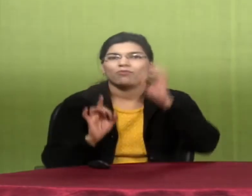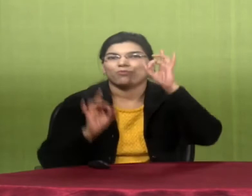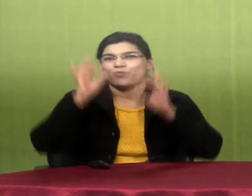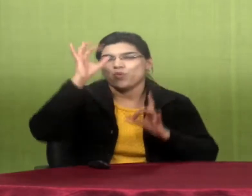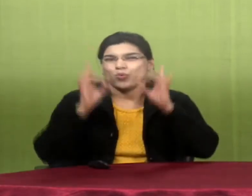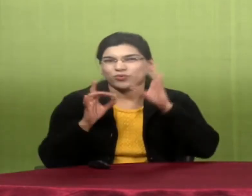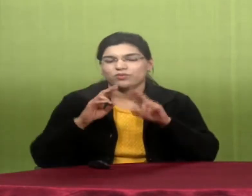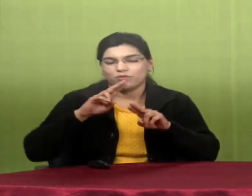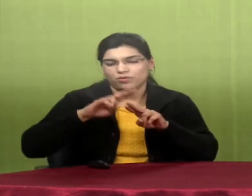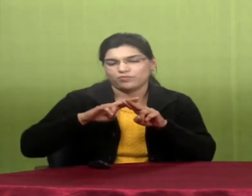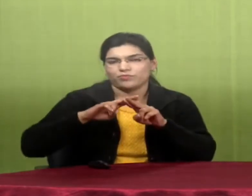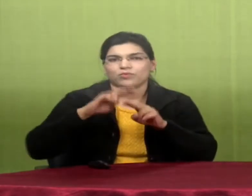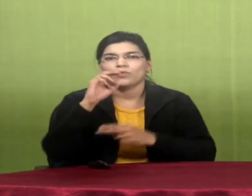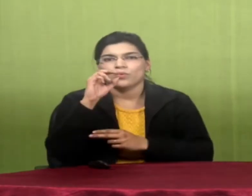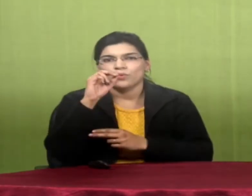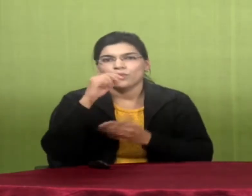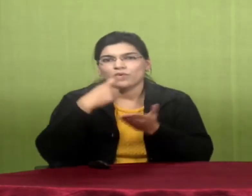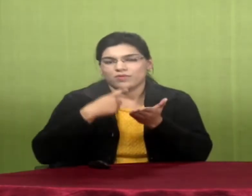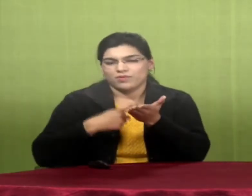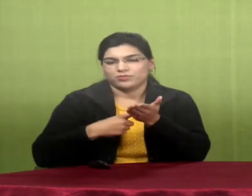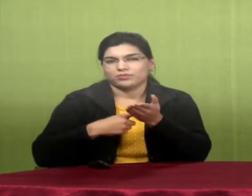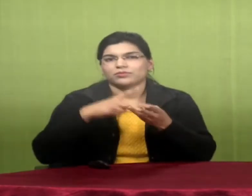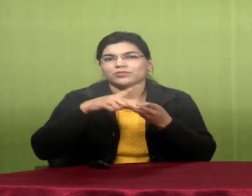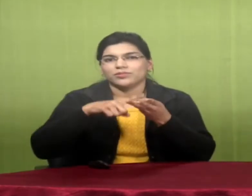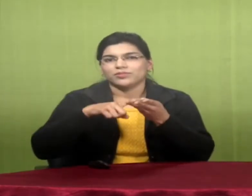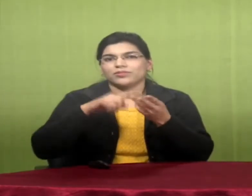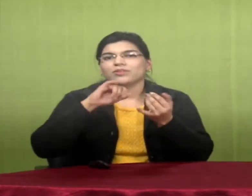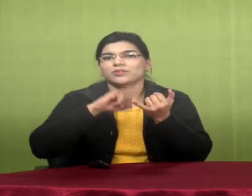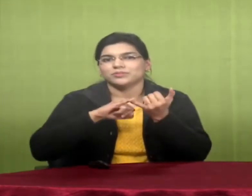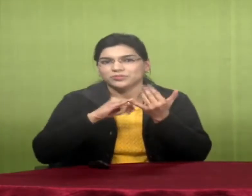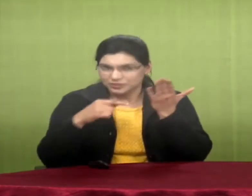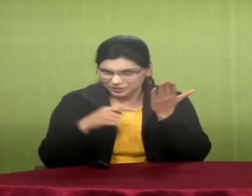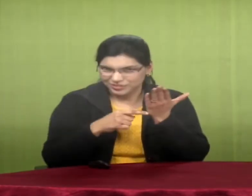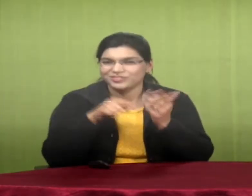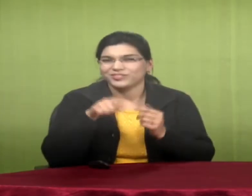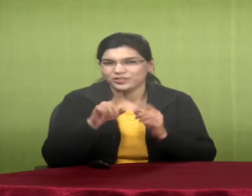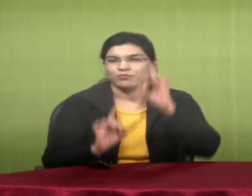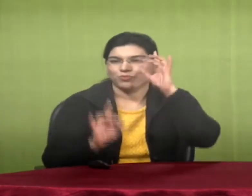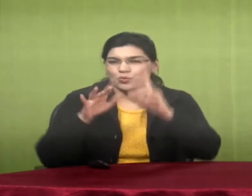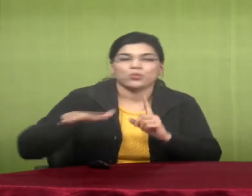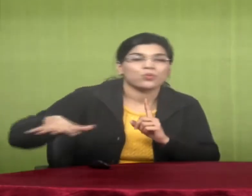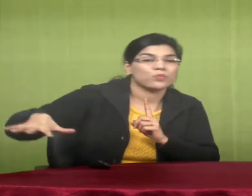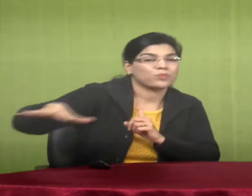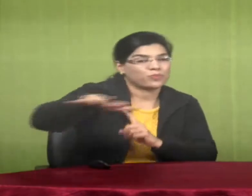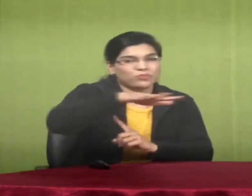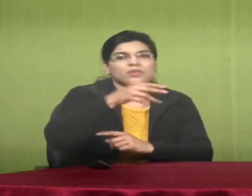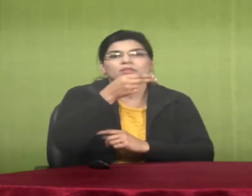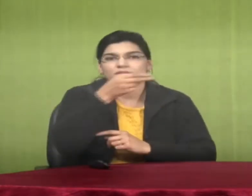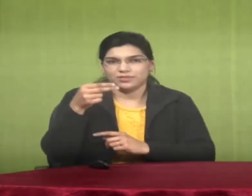dense growth of plants and bushes means the forest.